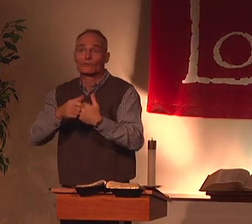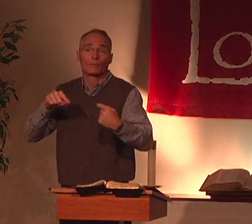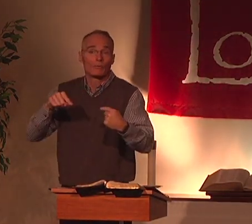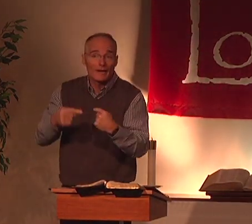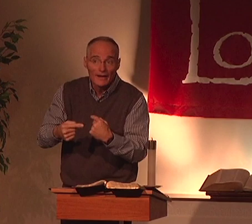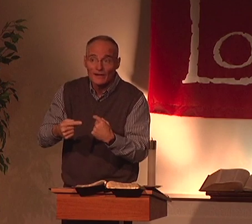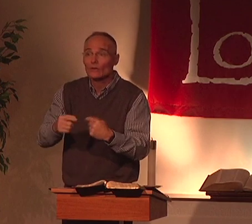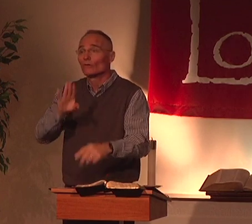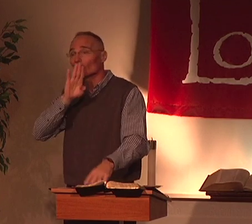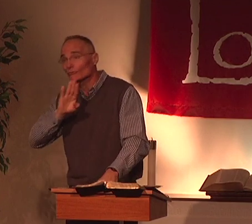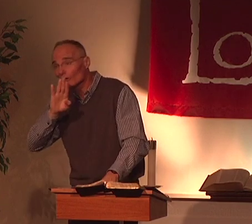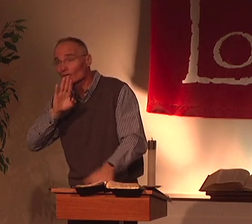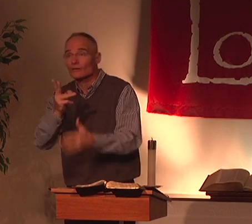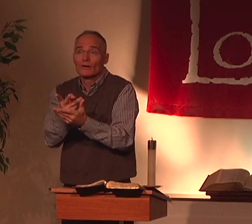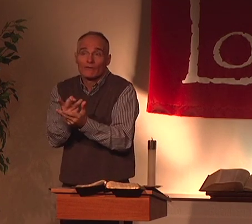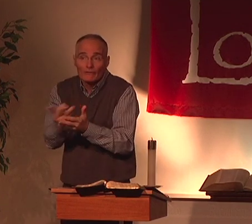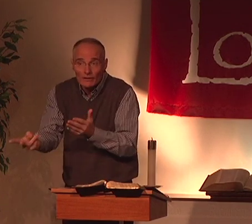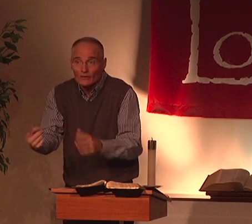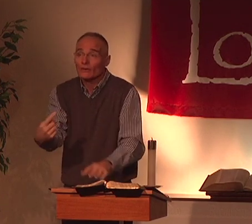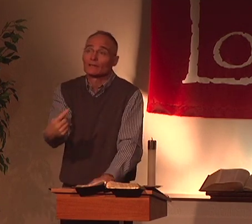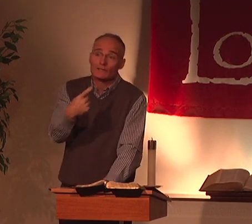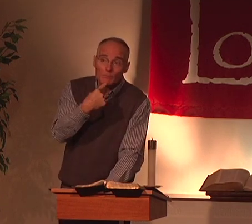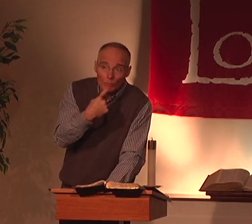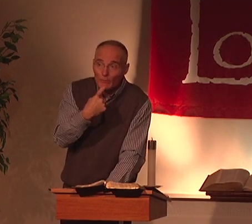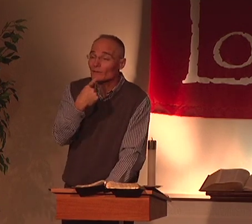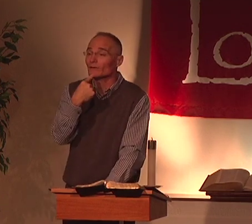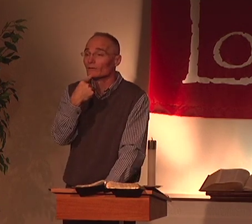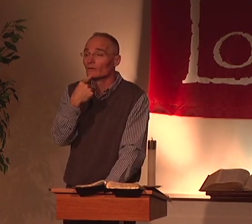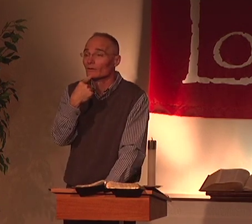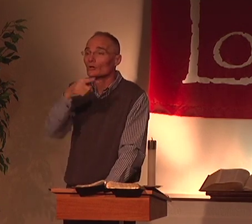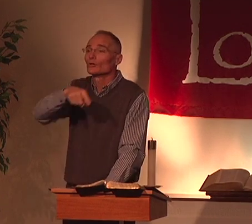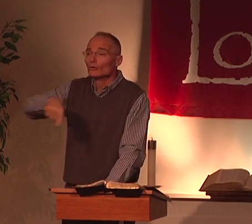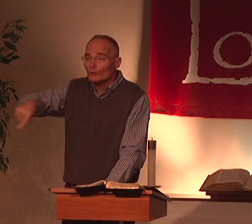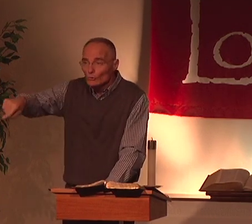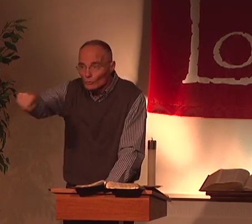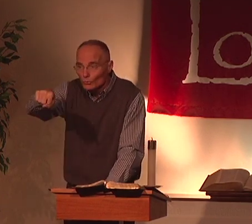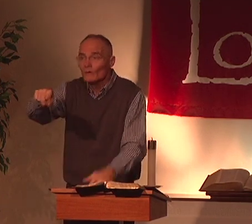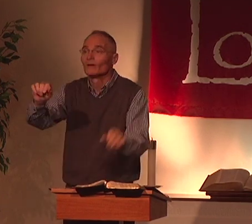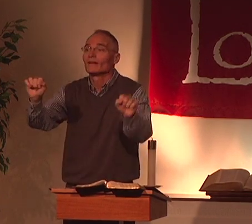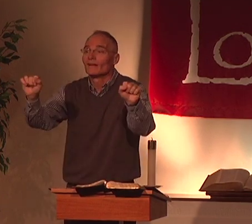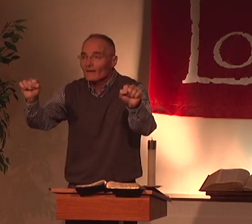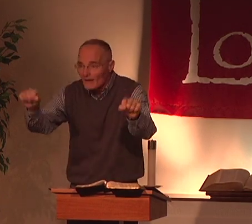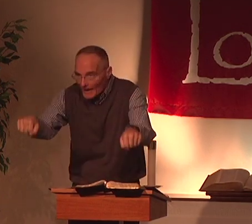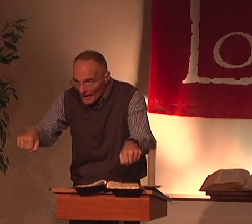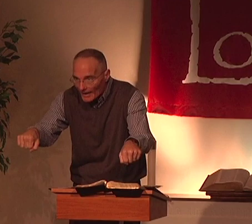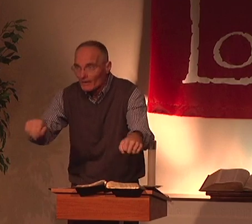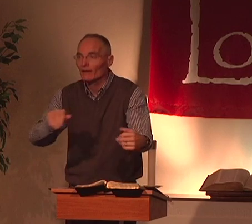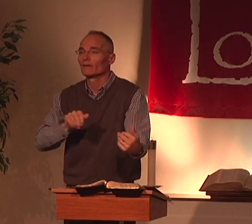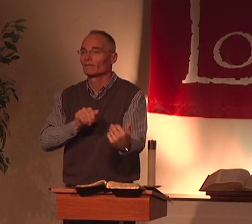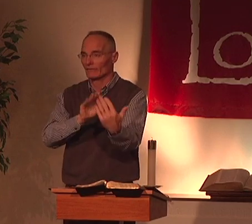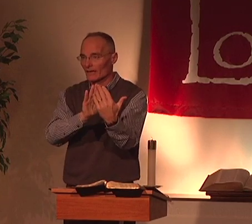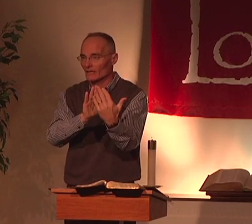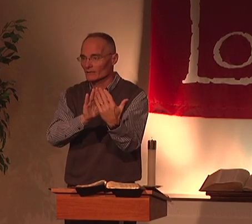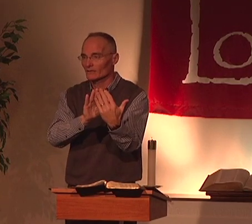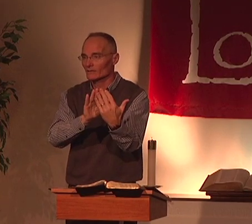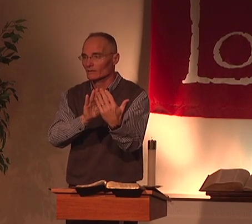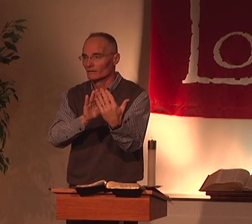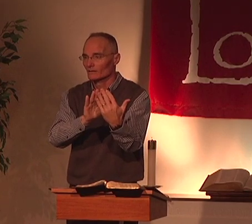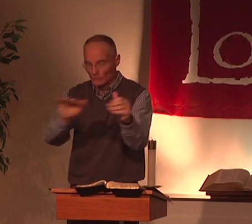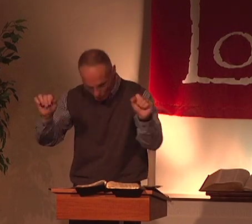Whatever challenges Or pains Or frustrations Or failures Or disappointments You can face them